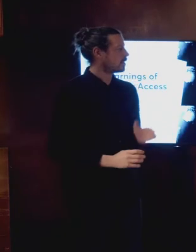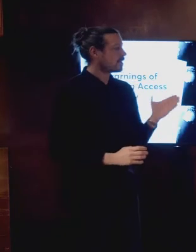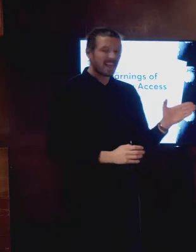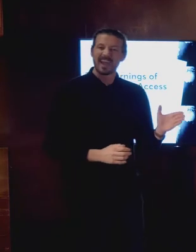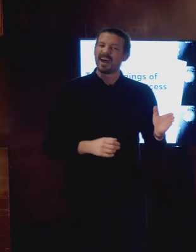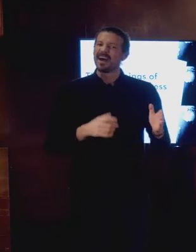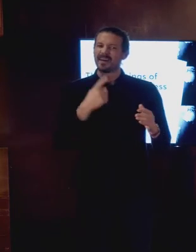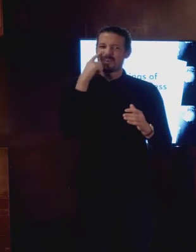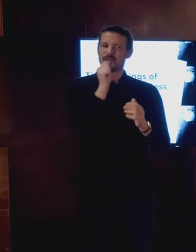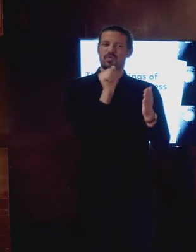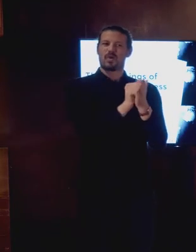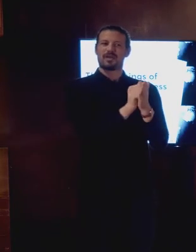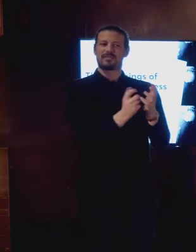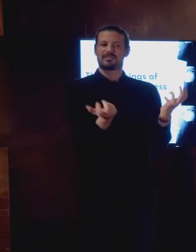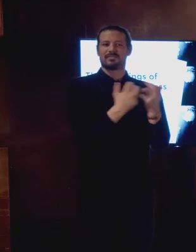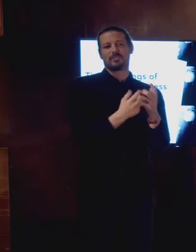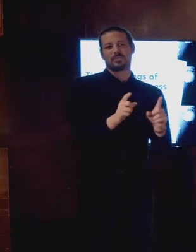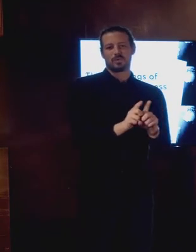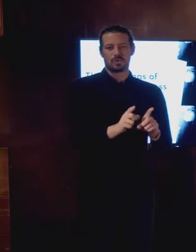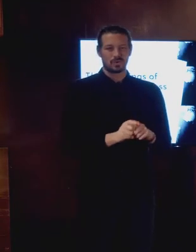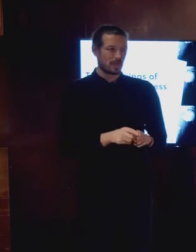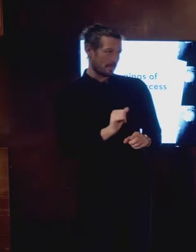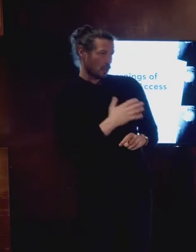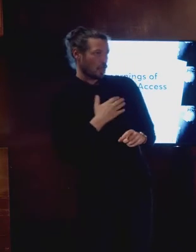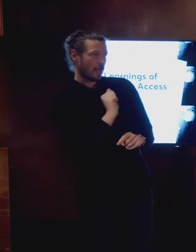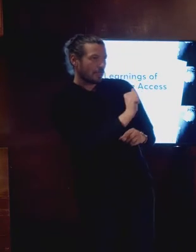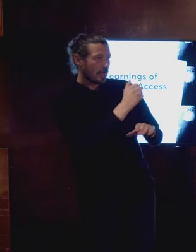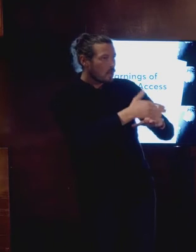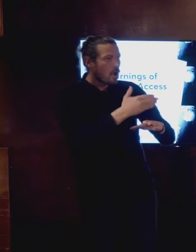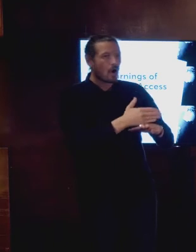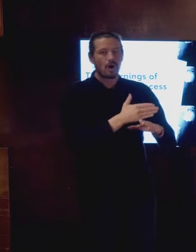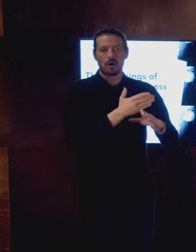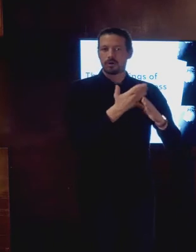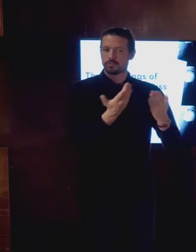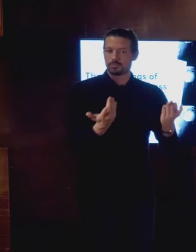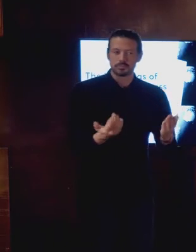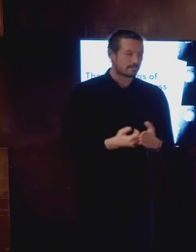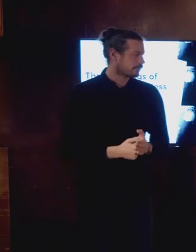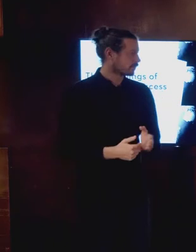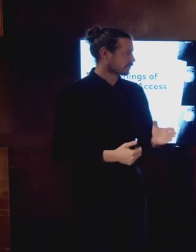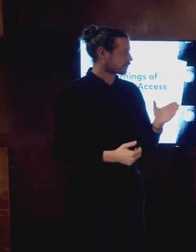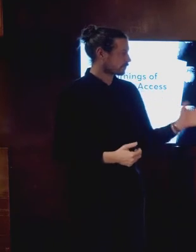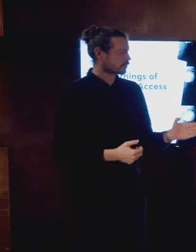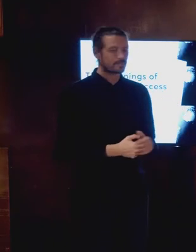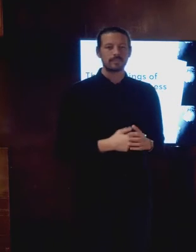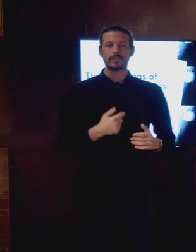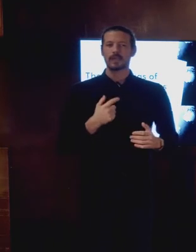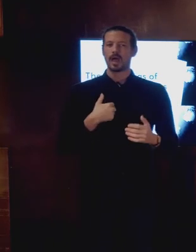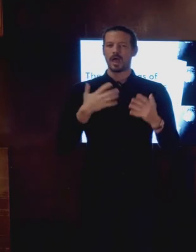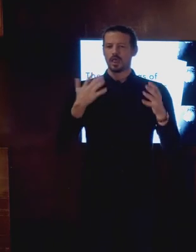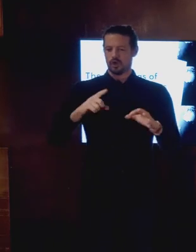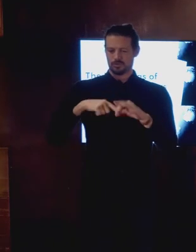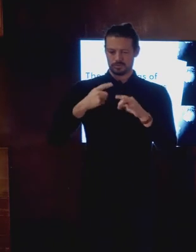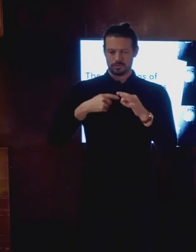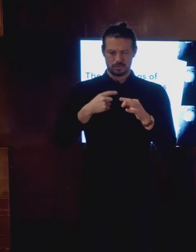because, you know, you don't always, it's about finding someone that you like their work and what they're doing, I guess, as well as a producer. And I get a lot of queries on